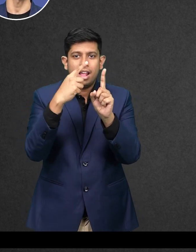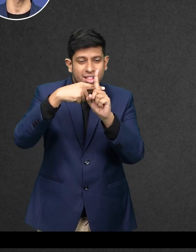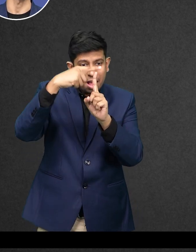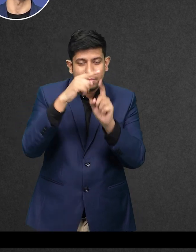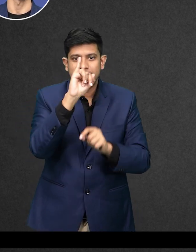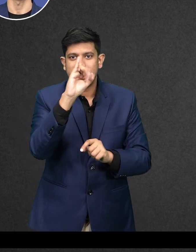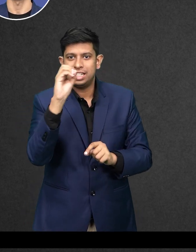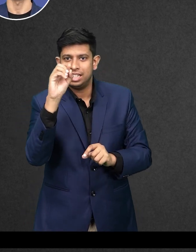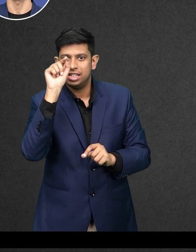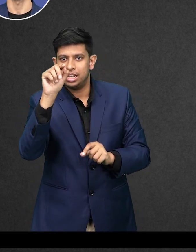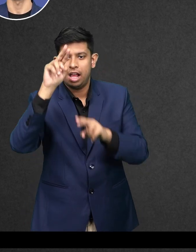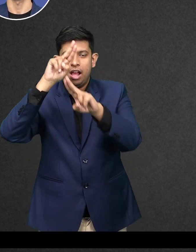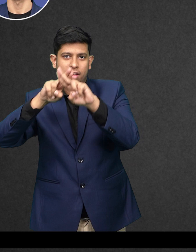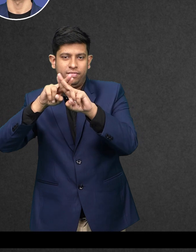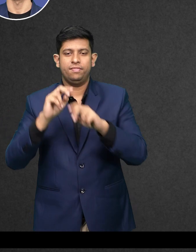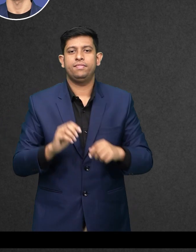degrees Fahrenheit.